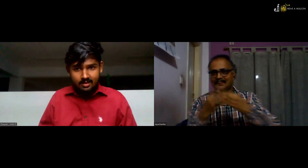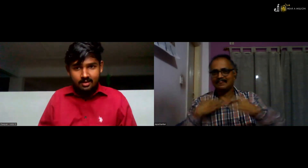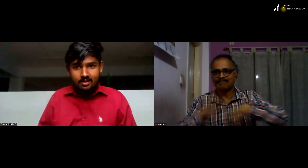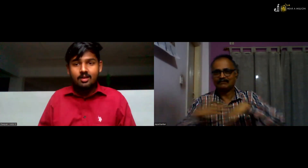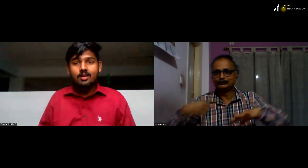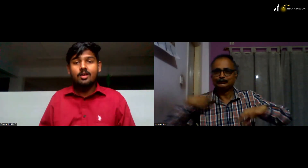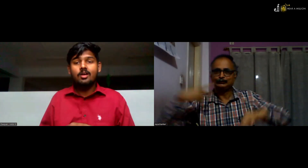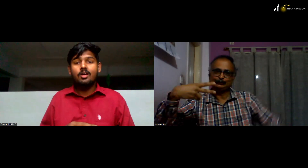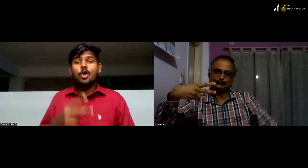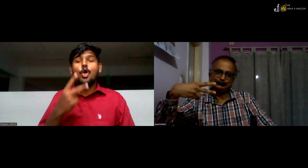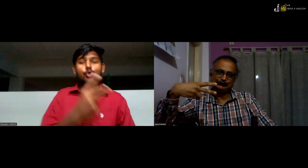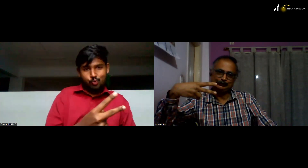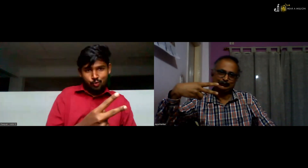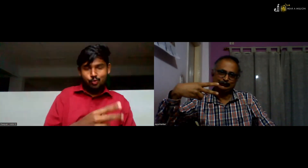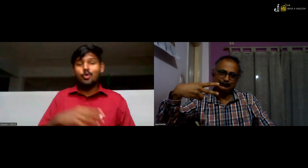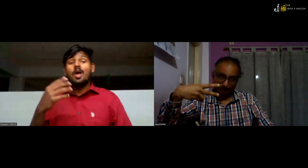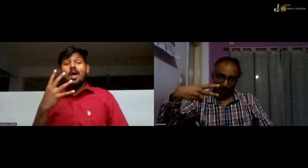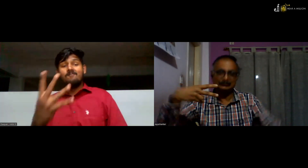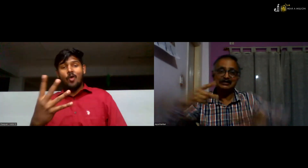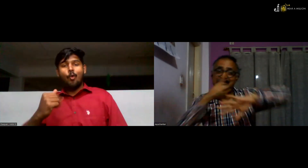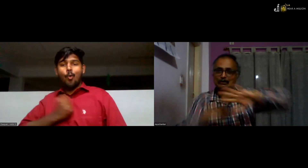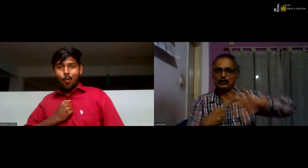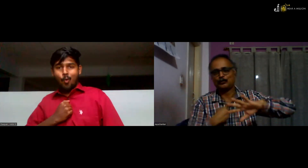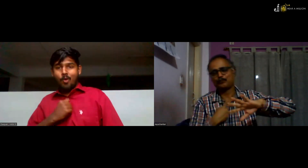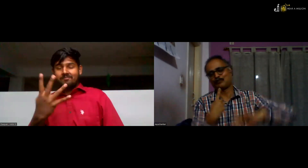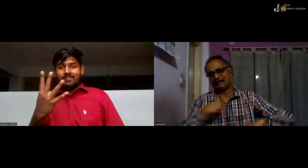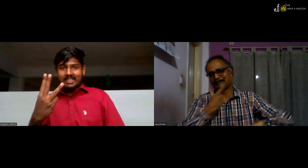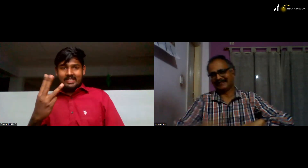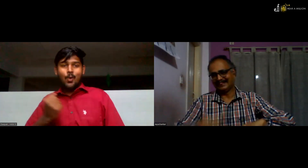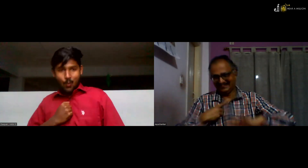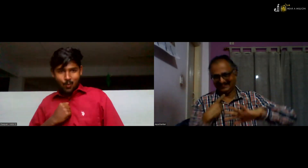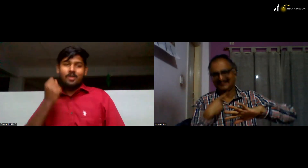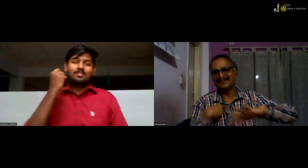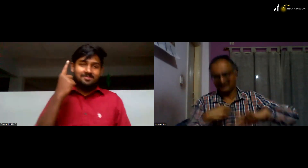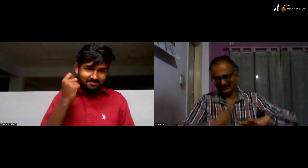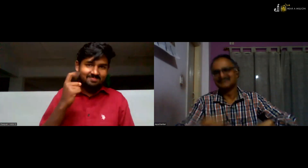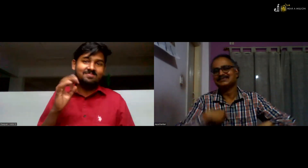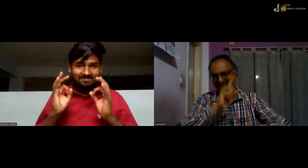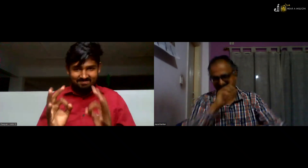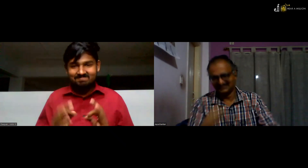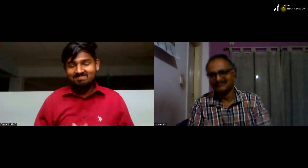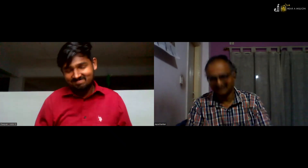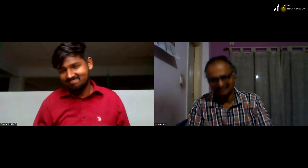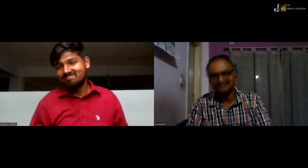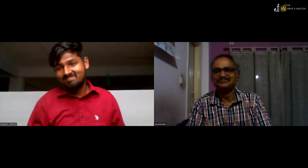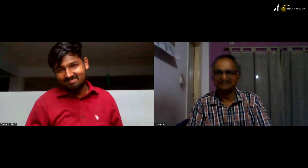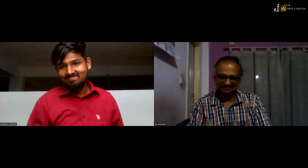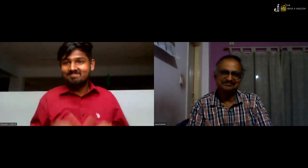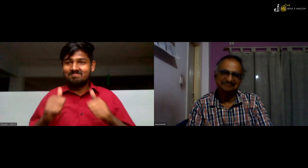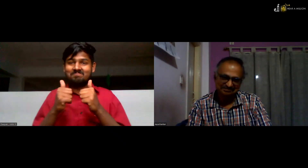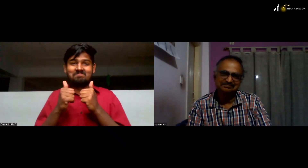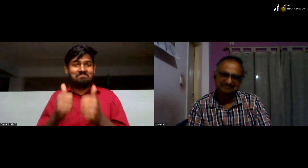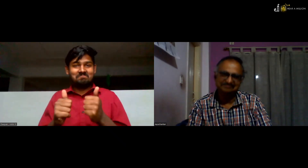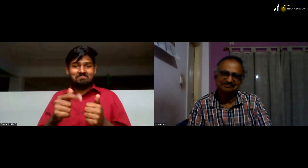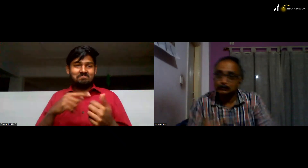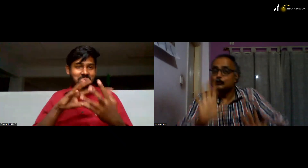with your family members? So from these places, I have only traveled to 2 places along with my family members, and